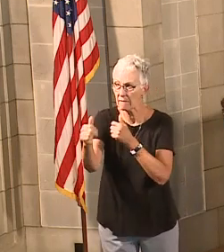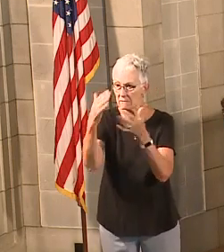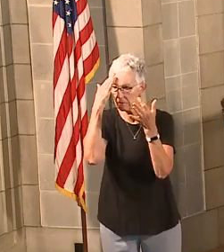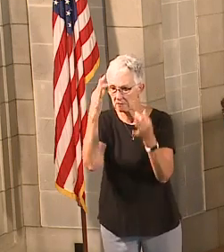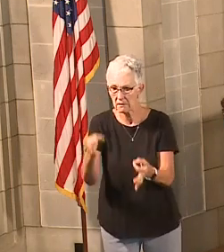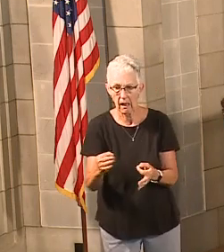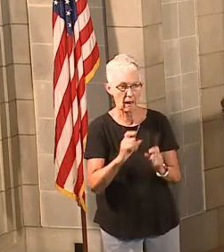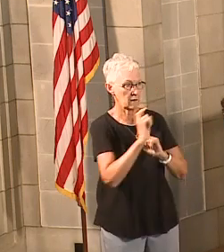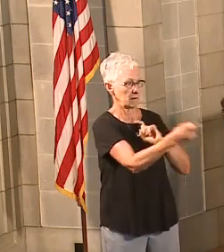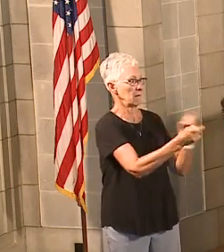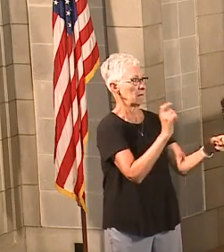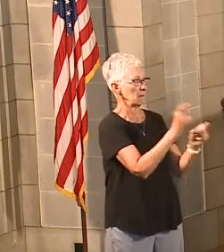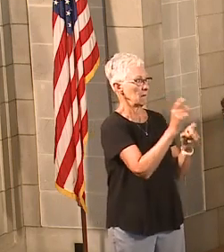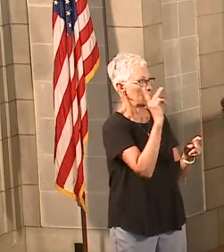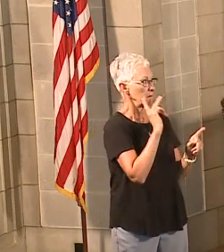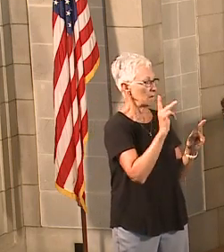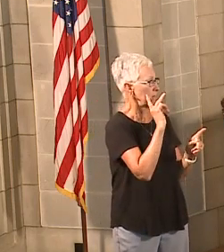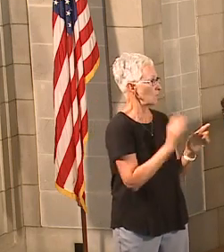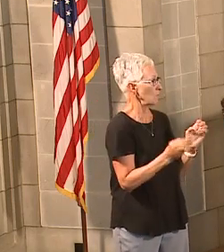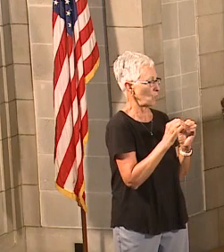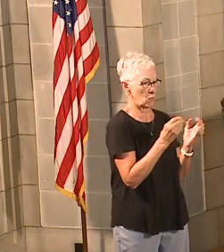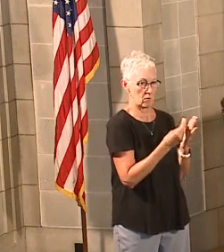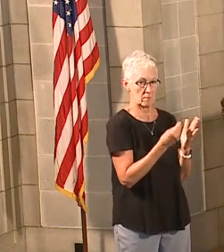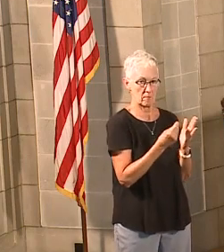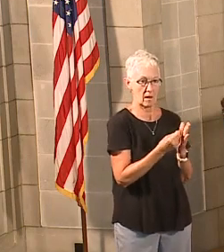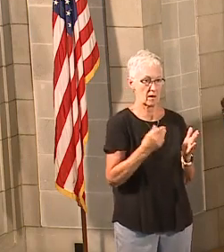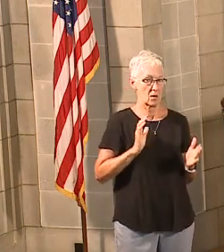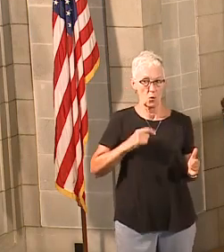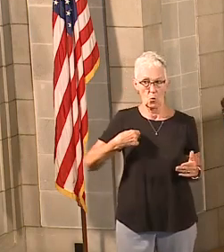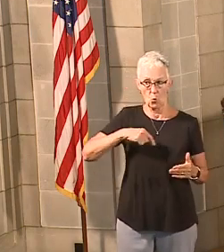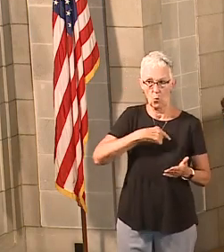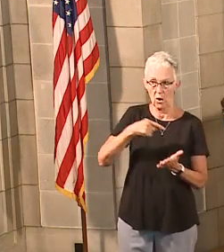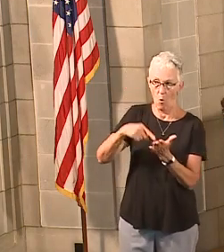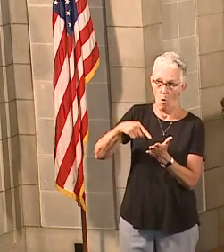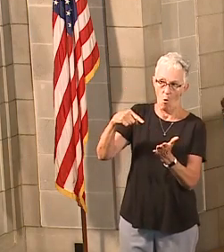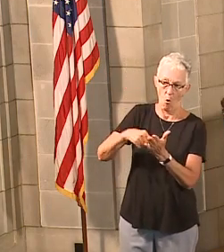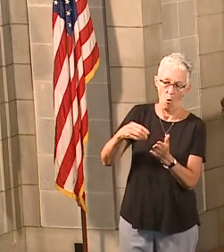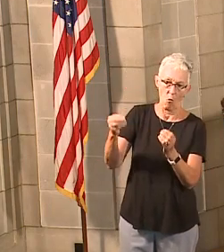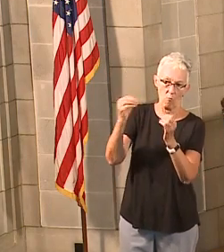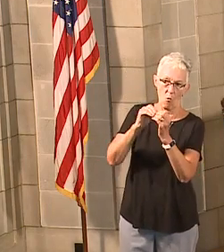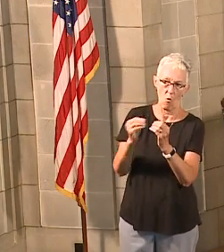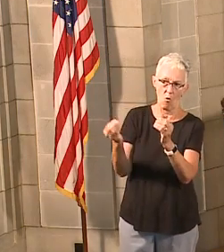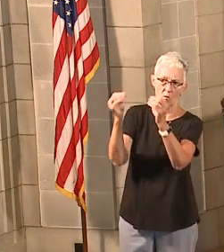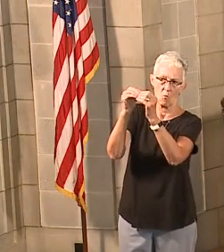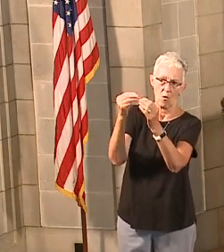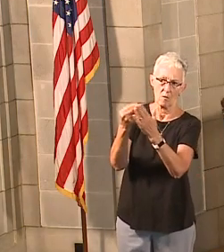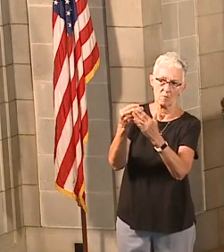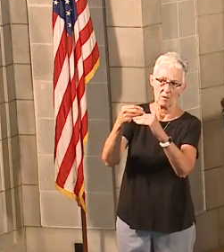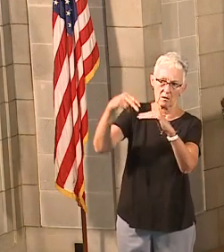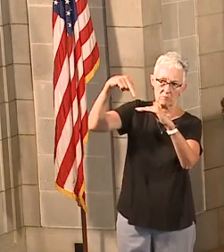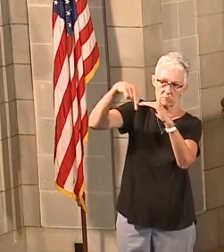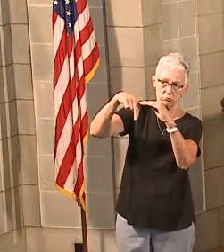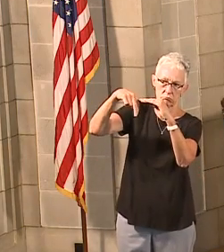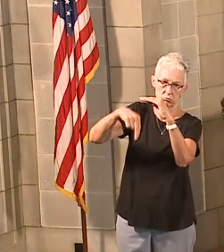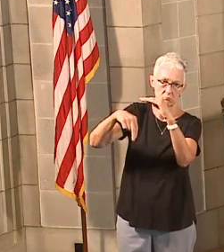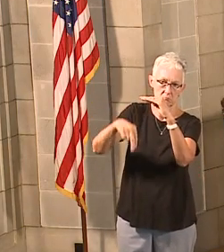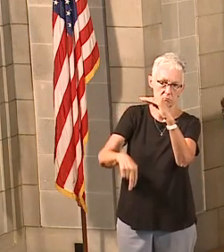because we are running up trillions of dollars of debt, and that is just going to continue to burden generations to come.